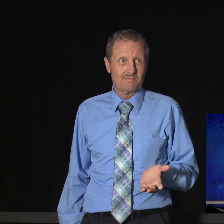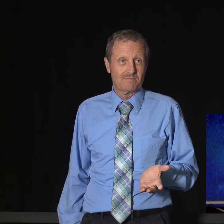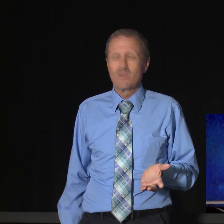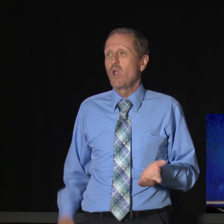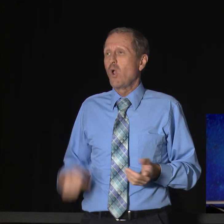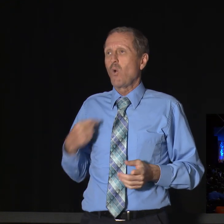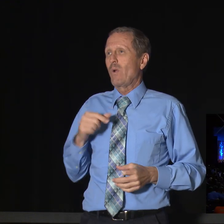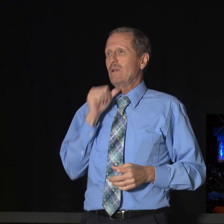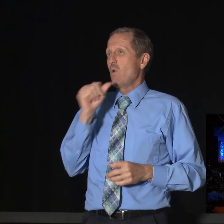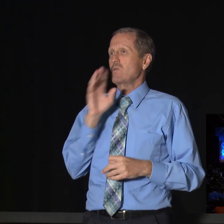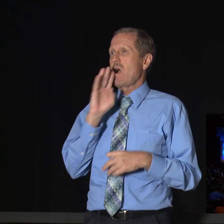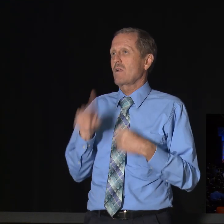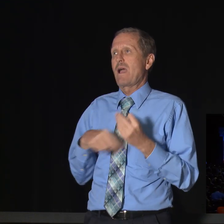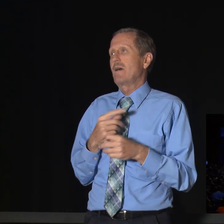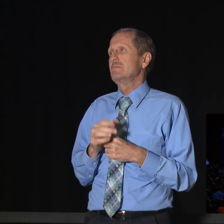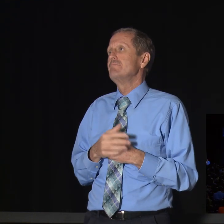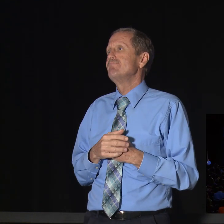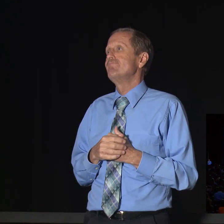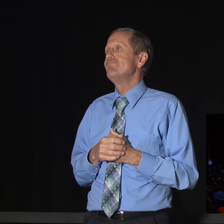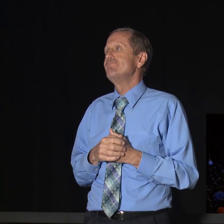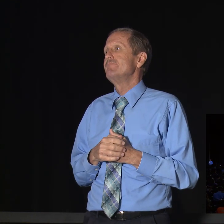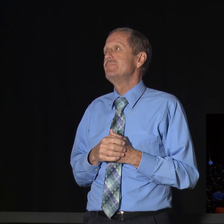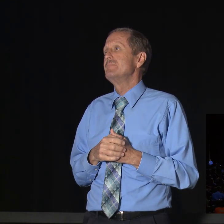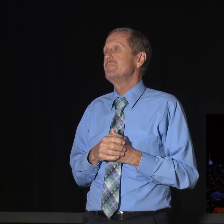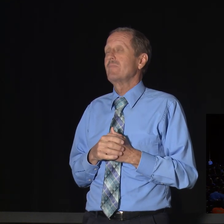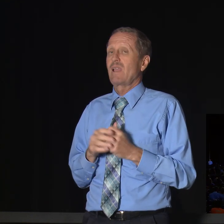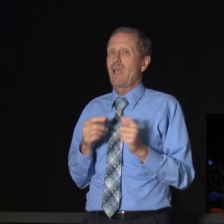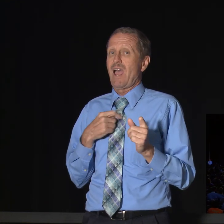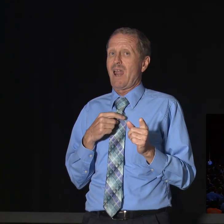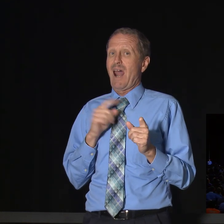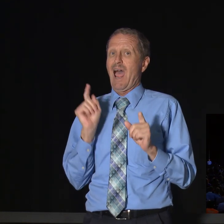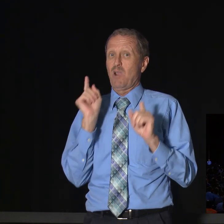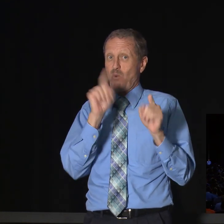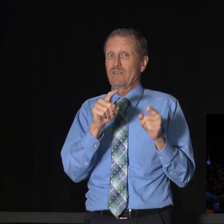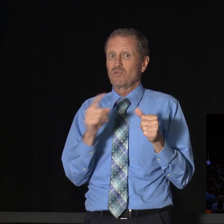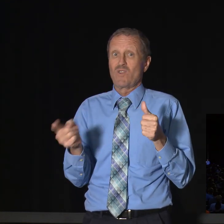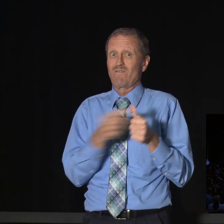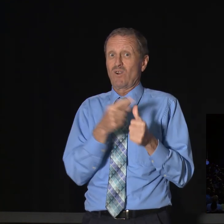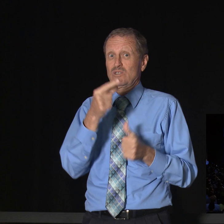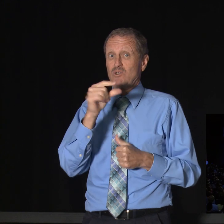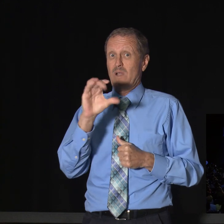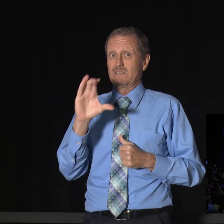We don't talk about, and I was at the first GYC,